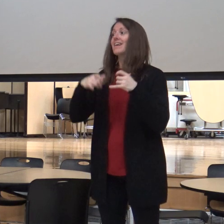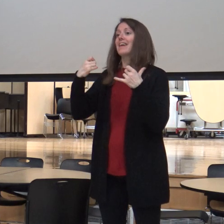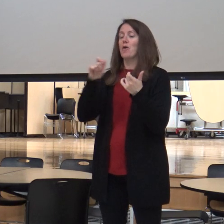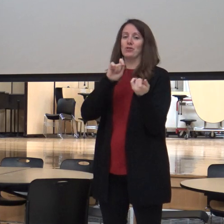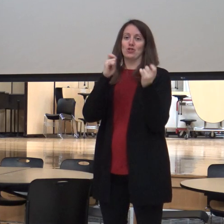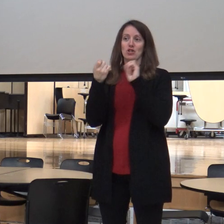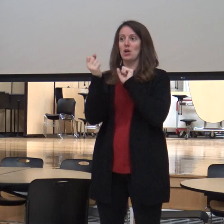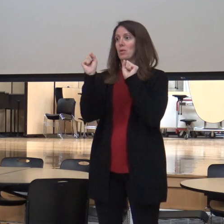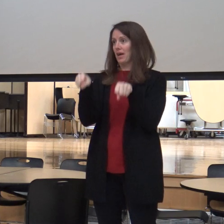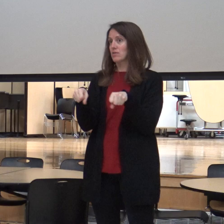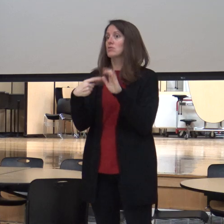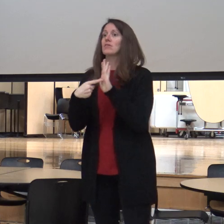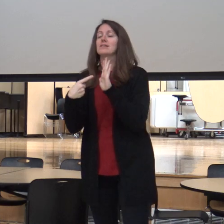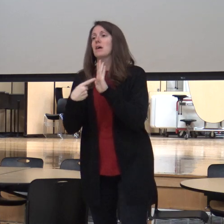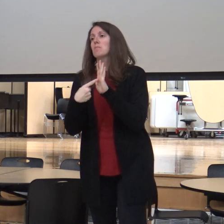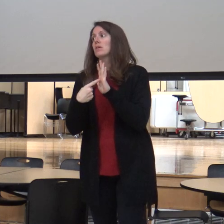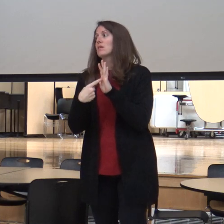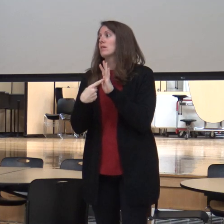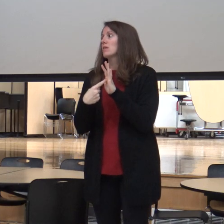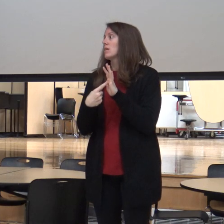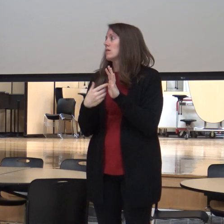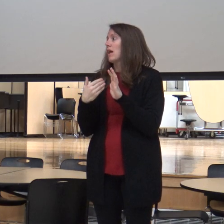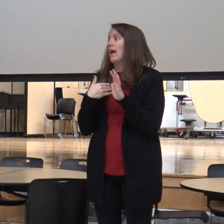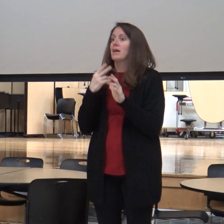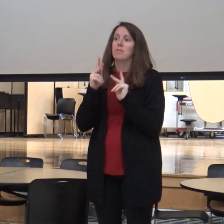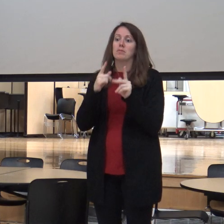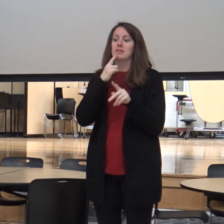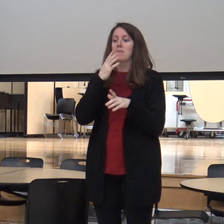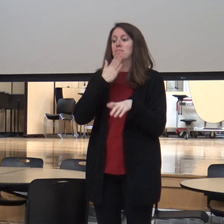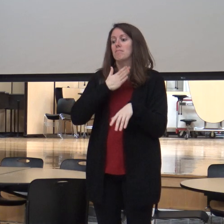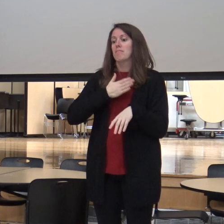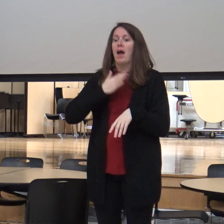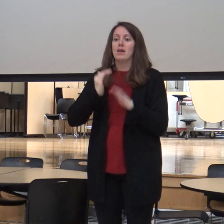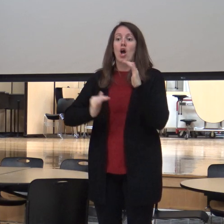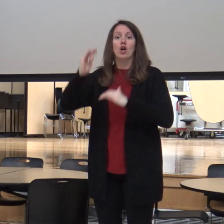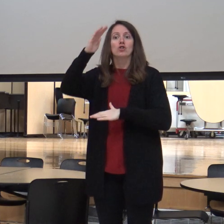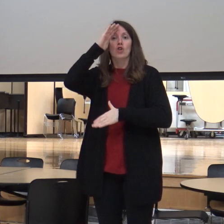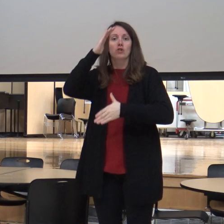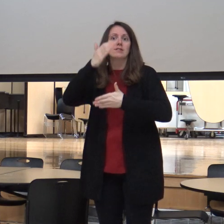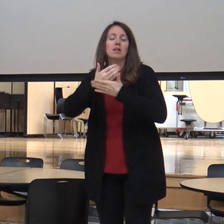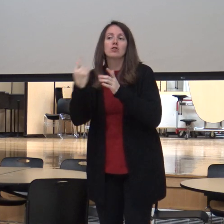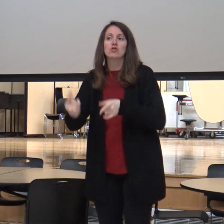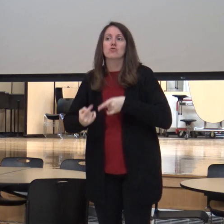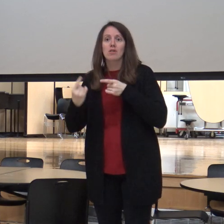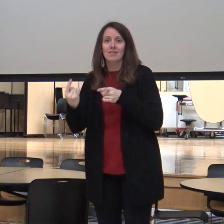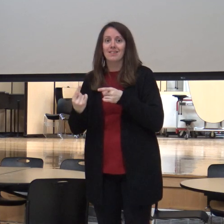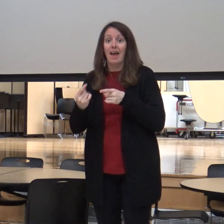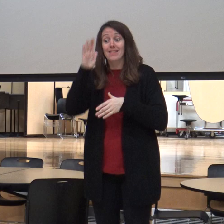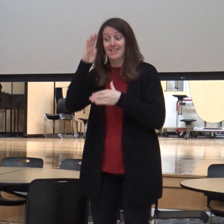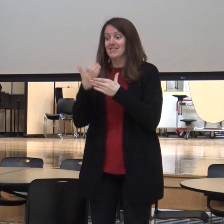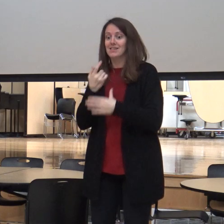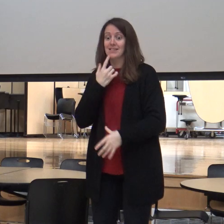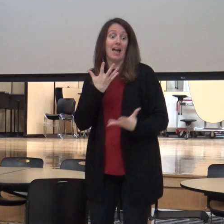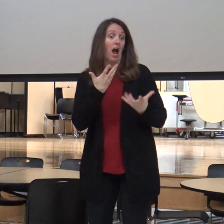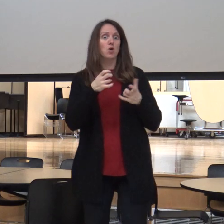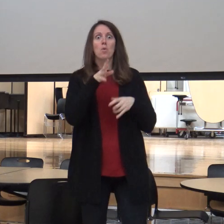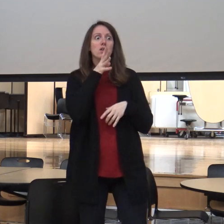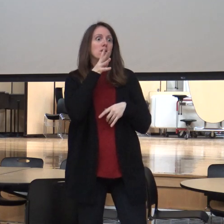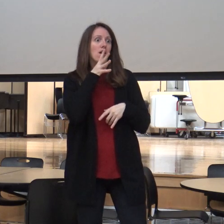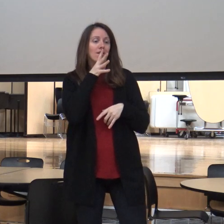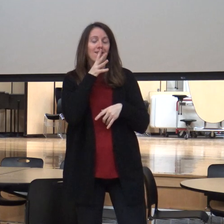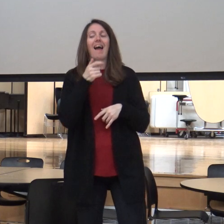for example, we've had people call us and my adult son is really struggling. And he said, I don't want to talk to anybody, we'll go out anyway, because we're gonna support the family. Even